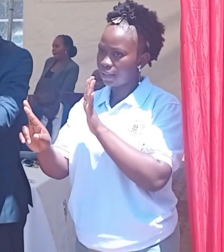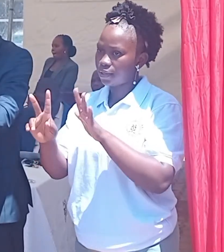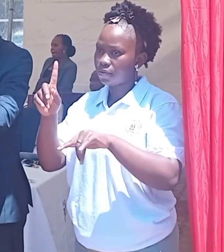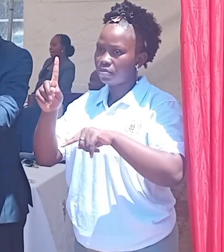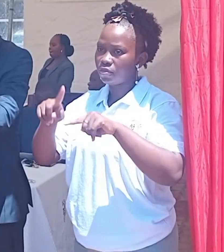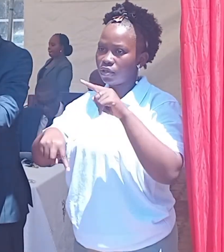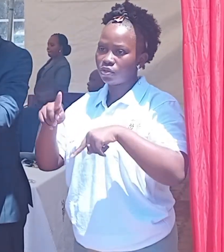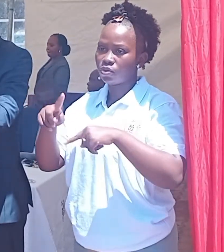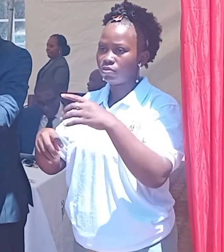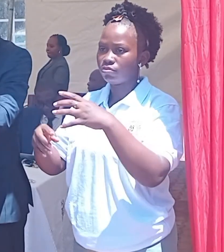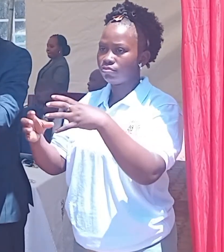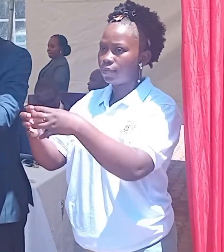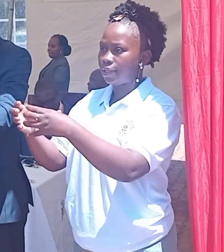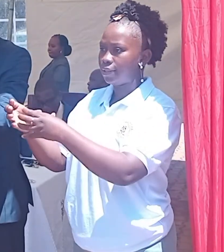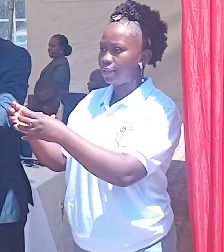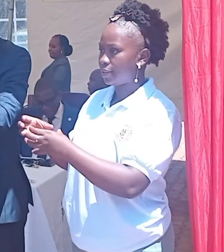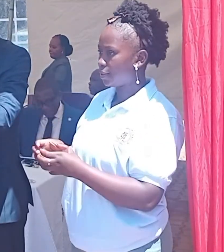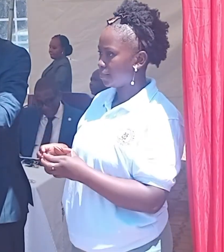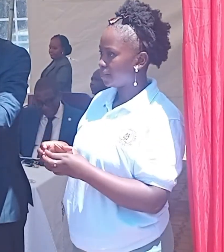political parties,